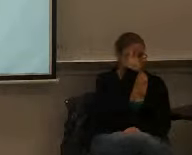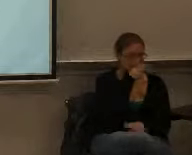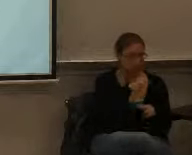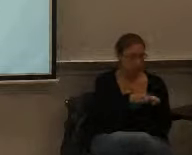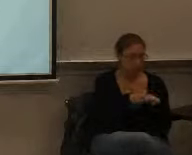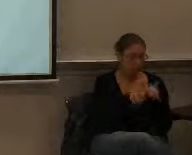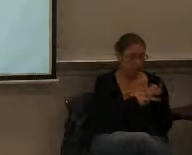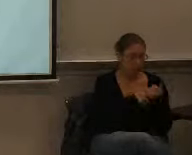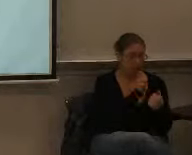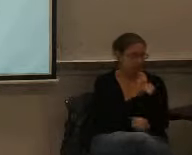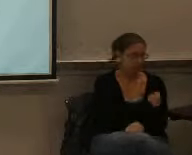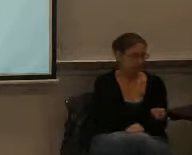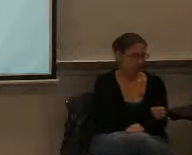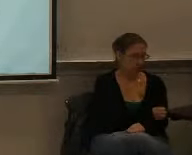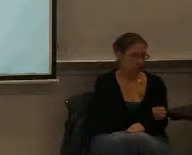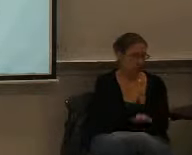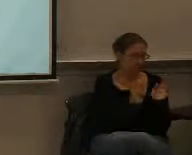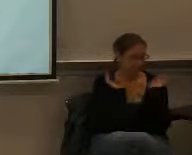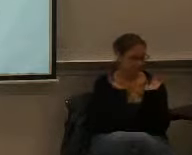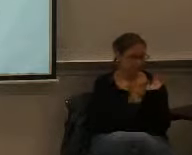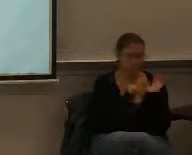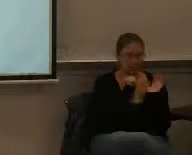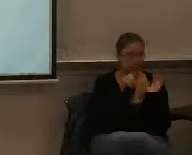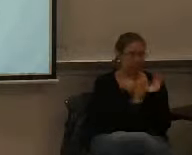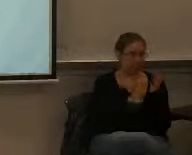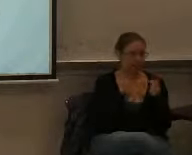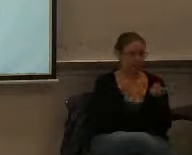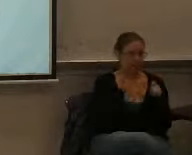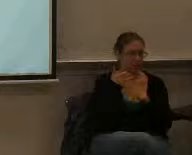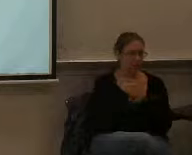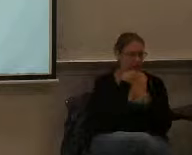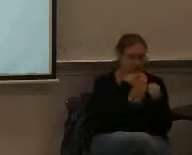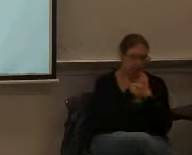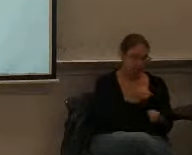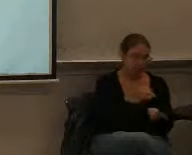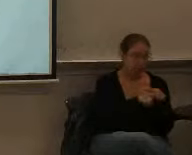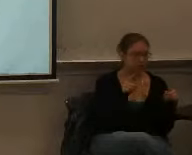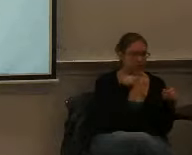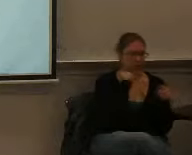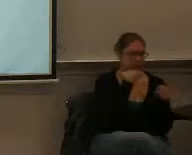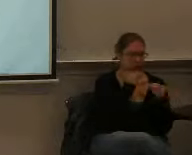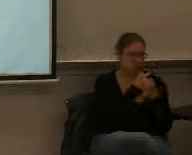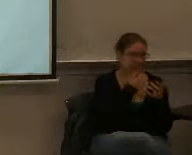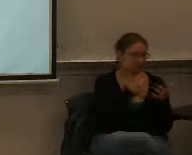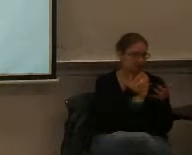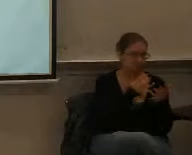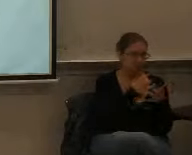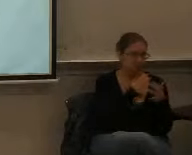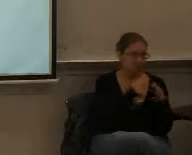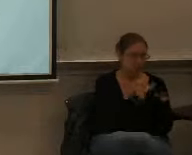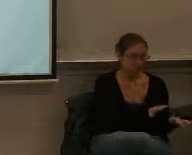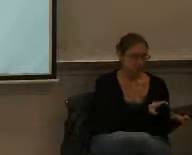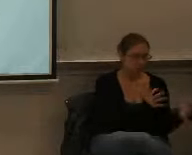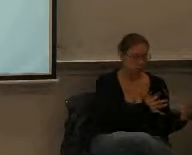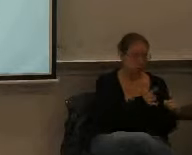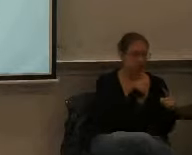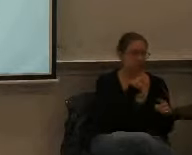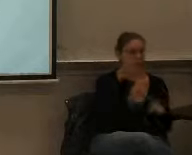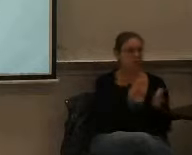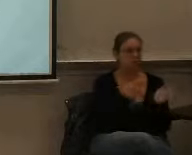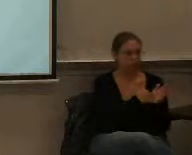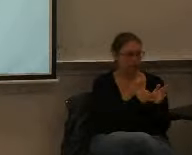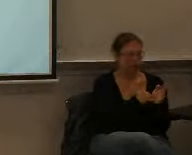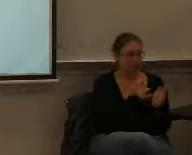sit out of the way, not let bigger fish eat them, but just not eat much and make it all winter until it gets